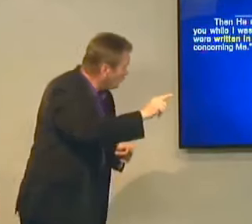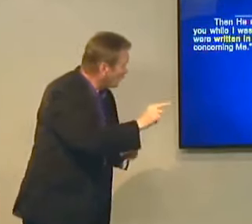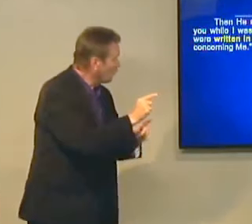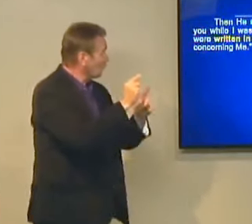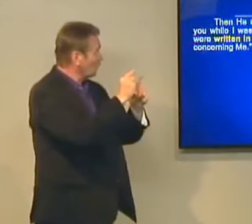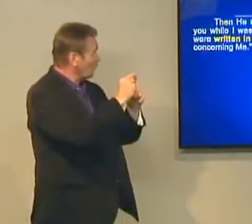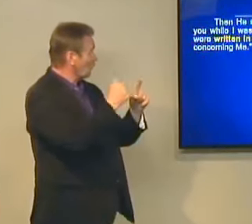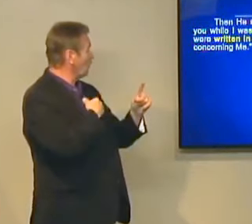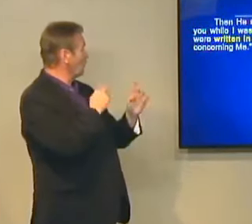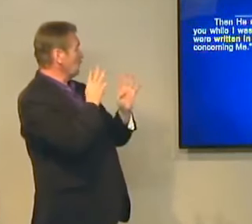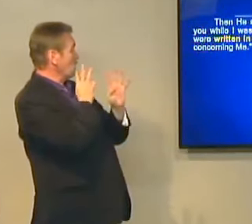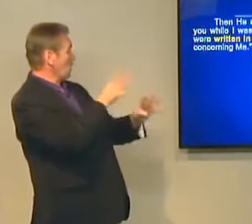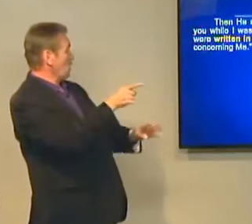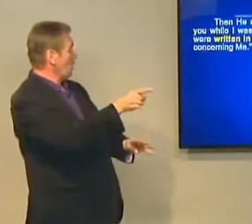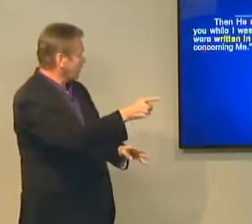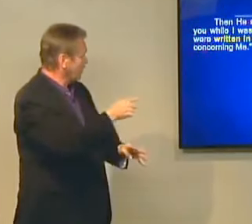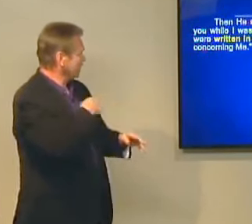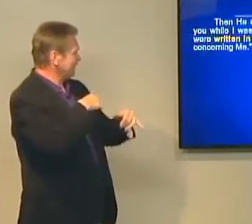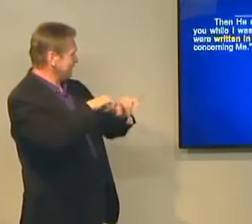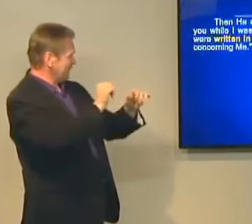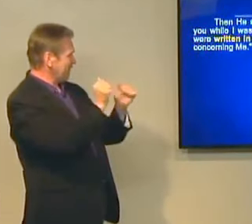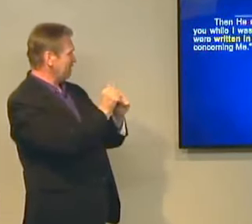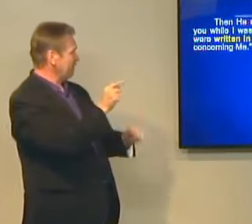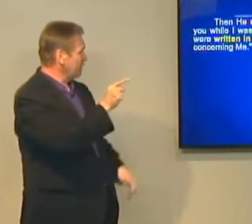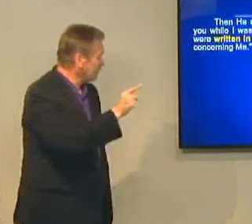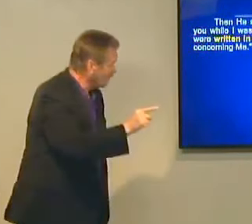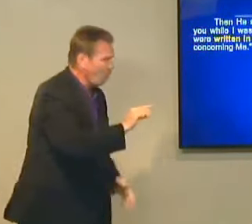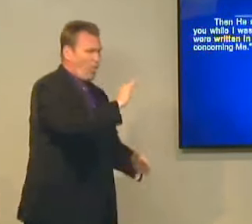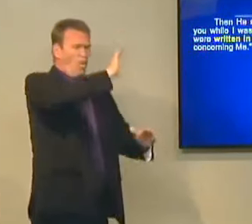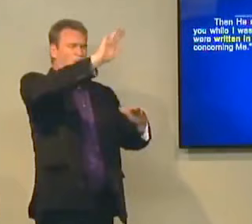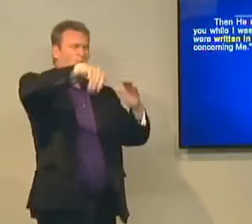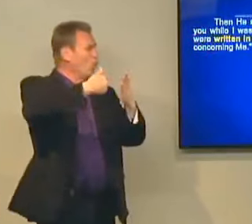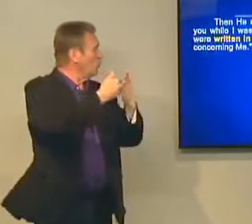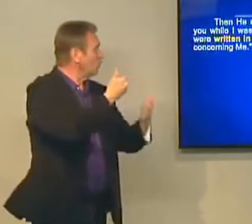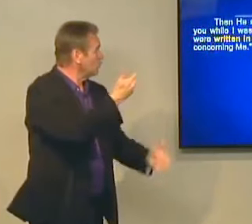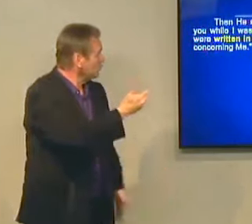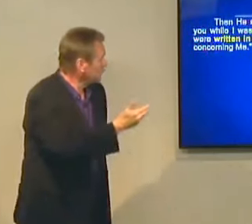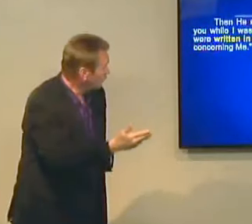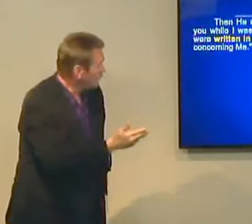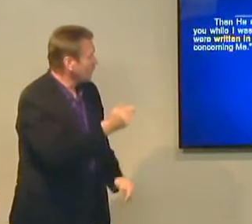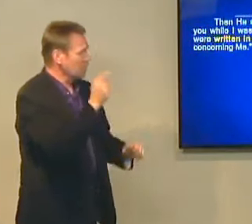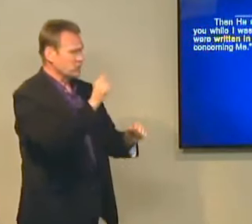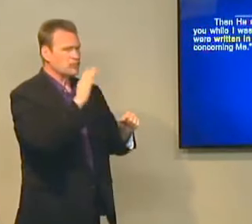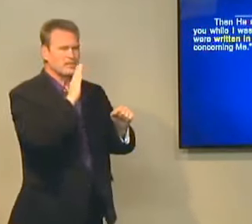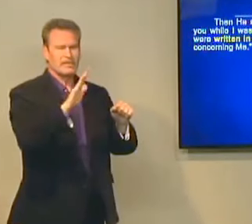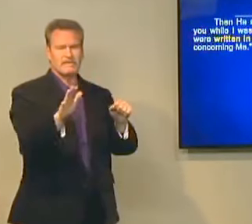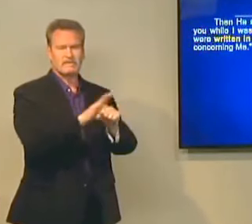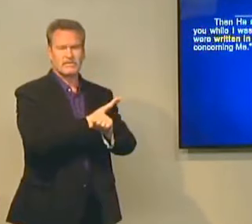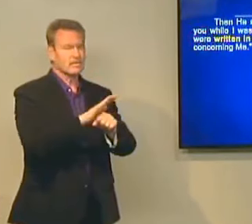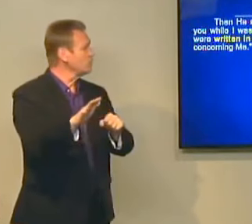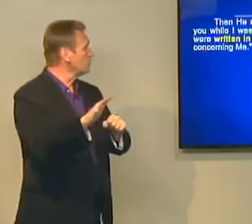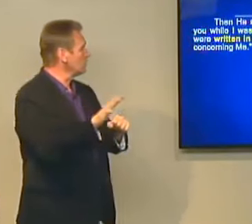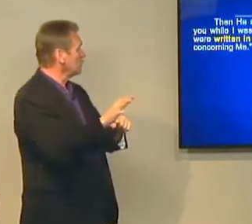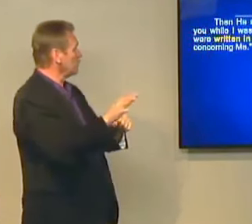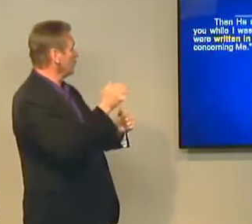eyes and then he said to them these are the words which I spoke to you while I was still with you that all things